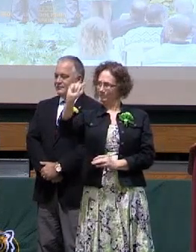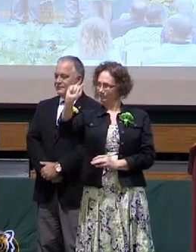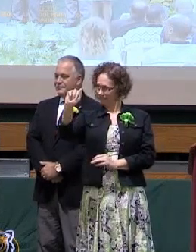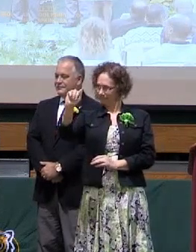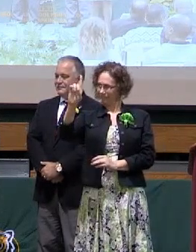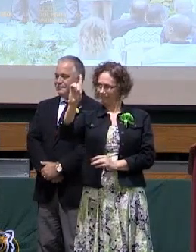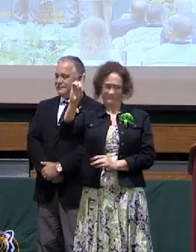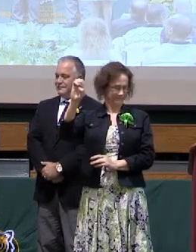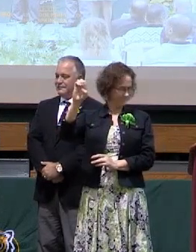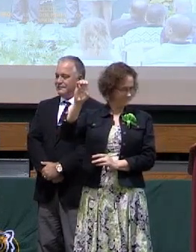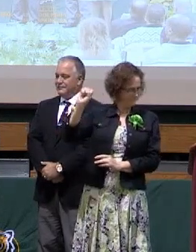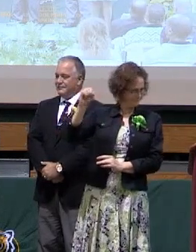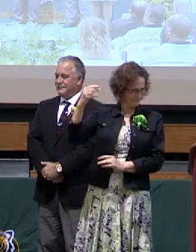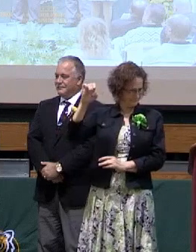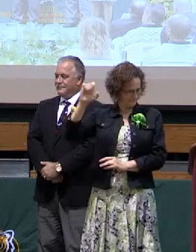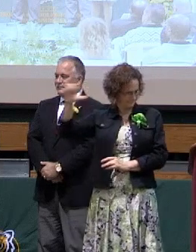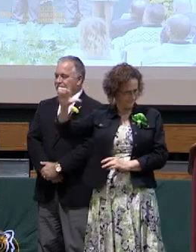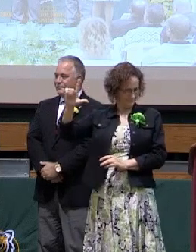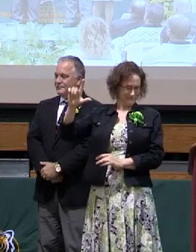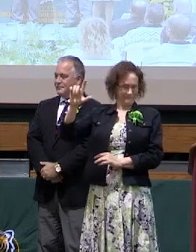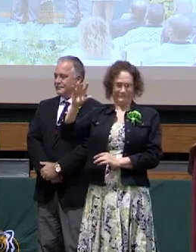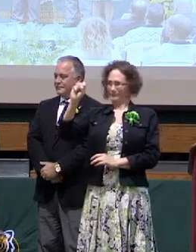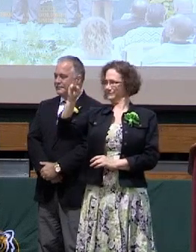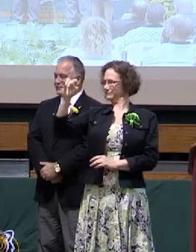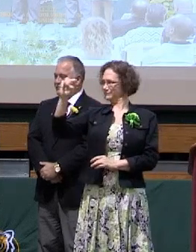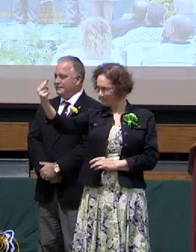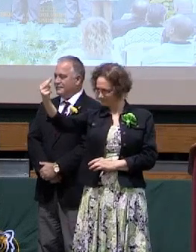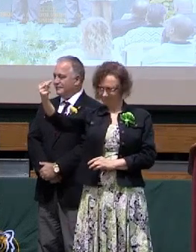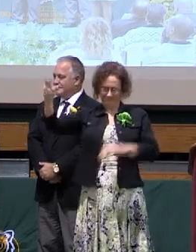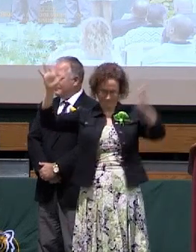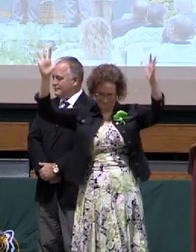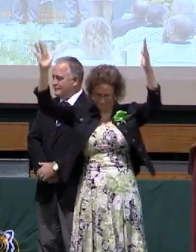Brianna Deschelle Smith.